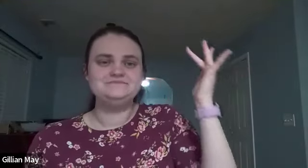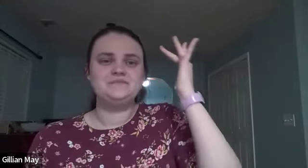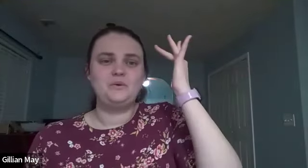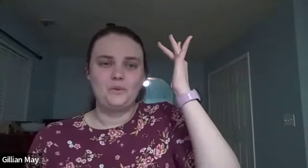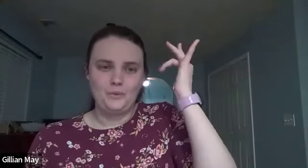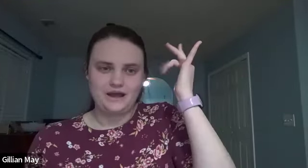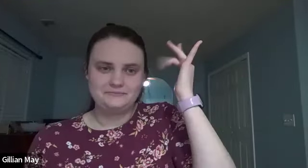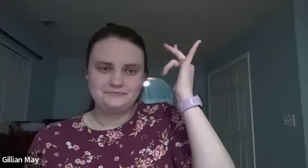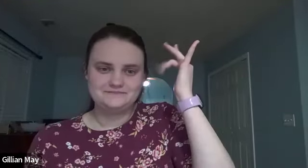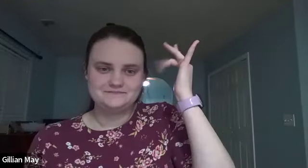or why.